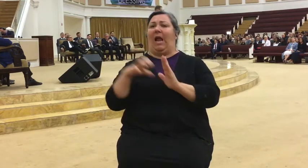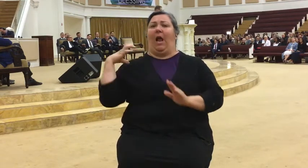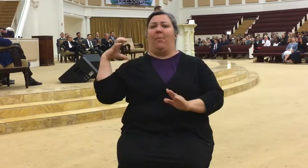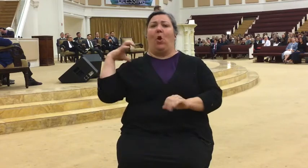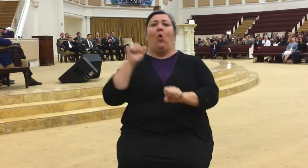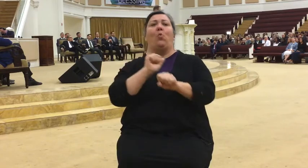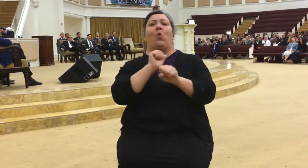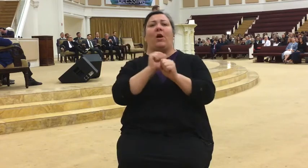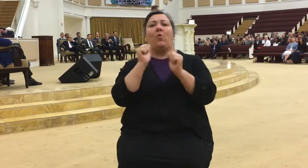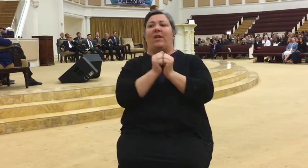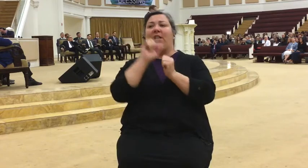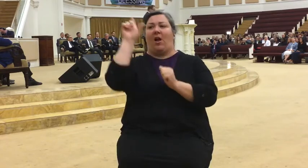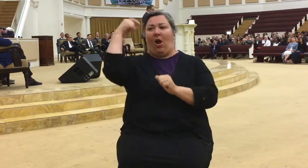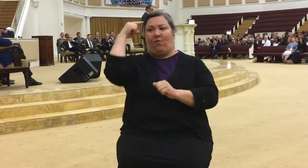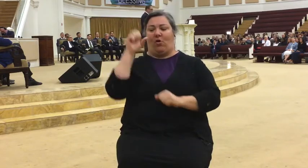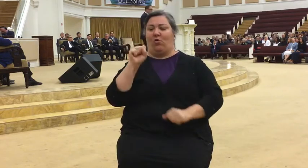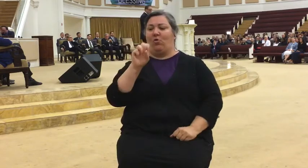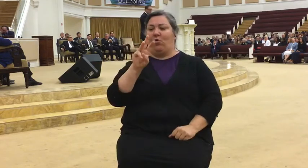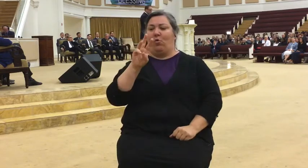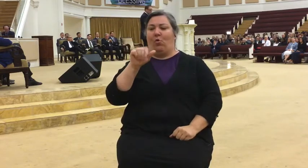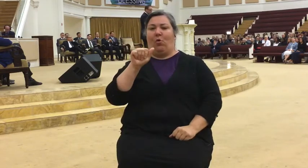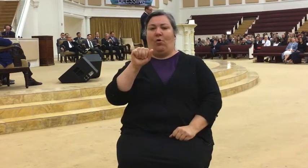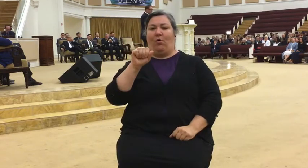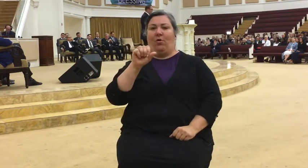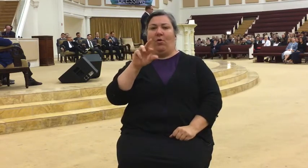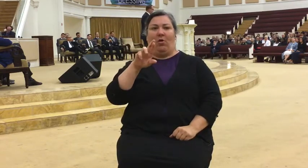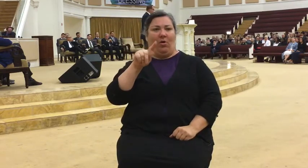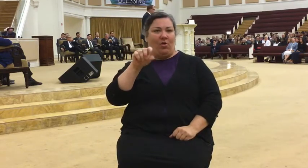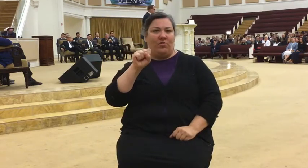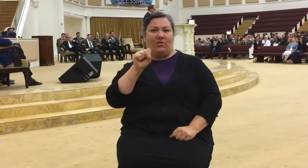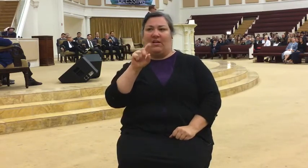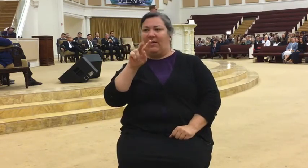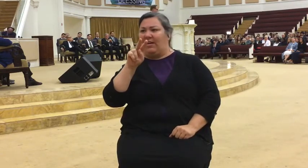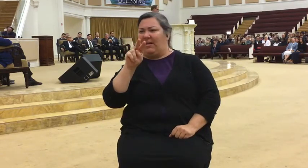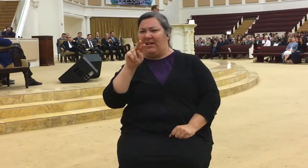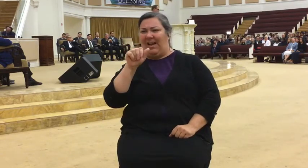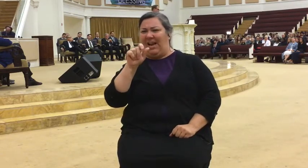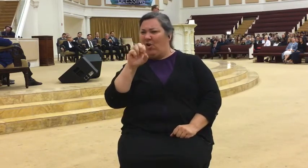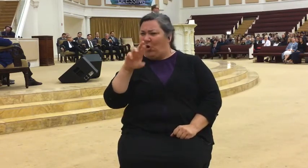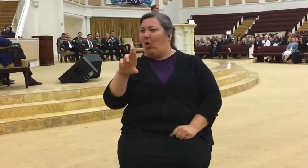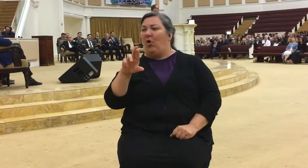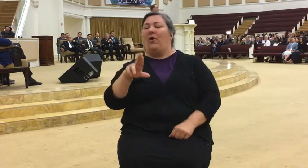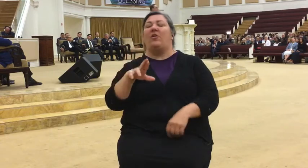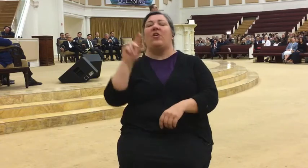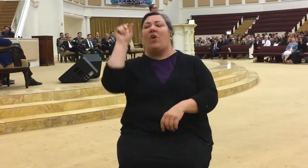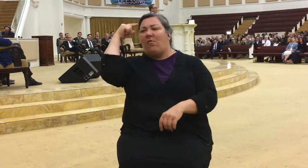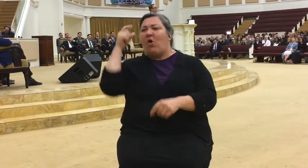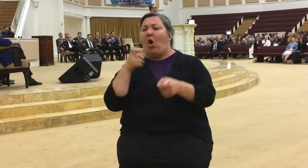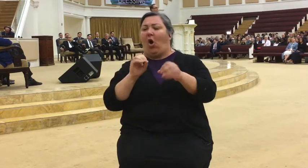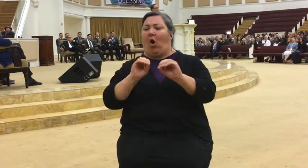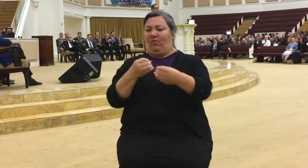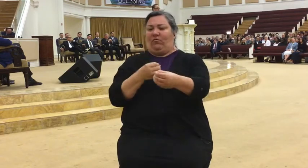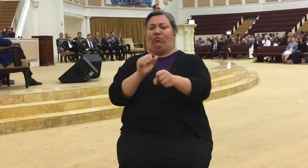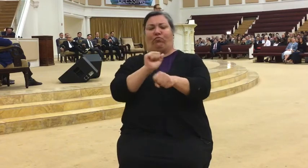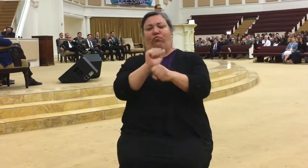Governor Schwarzenegger in a particular department in the governor's office. And was on a path